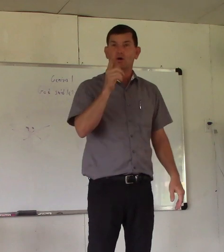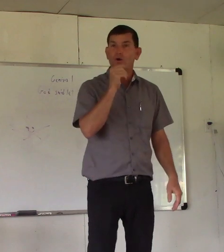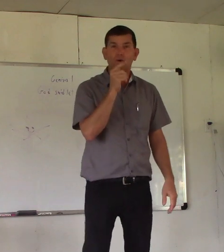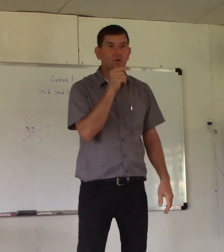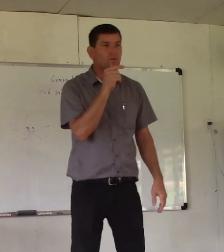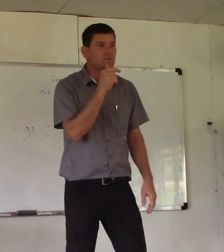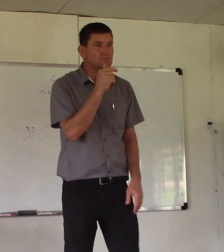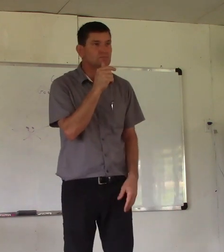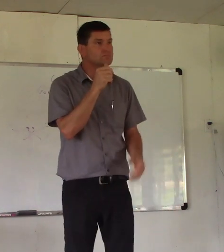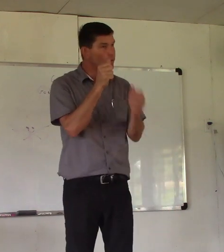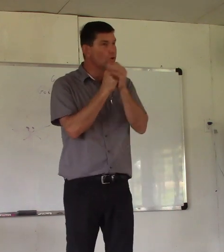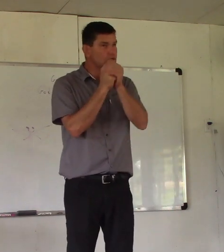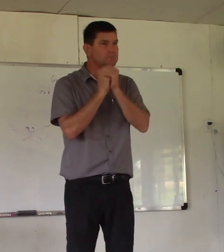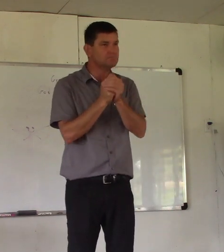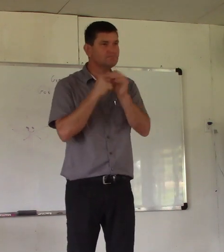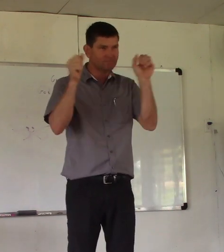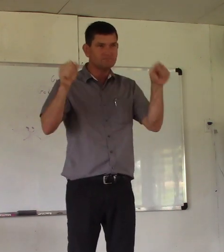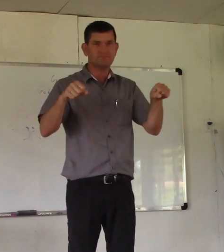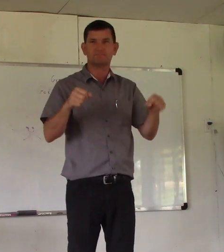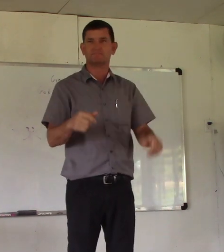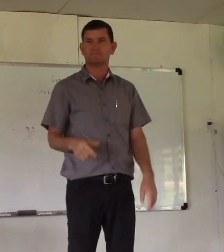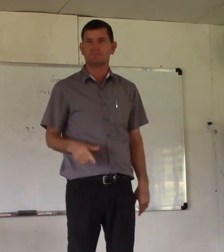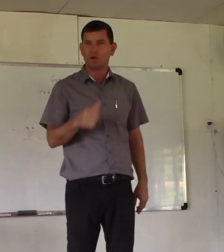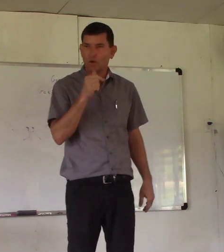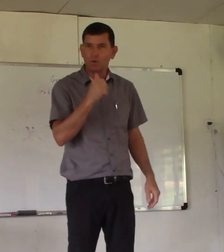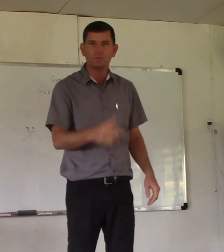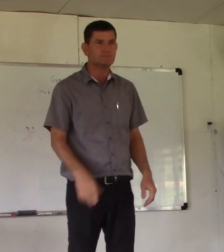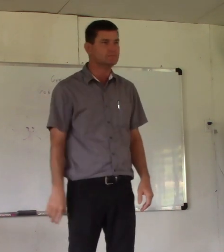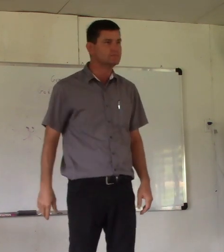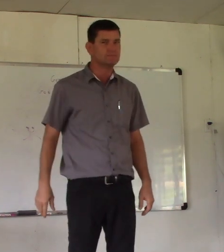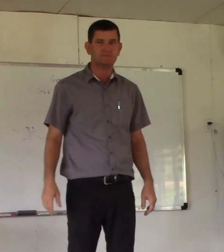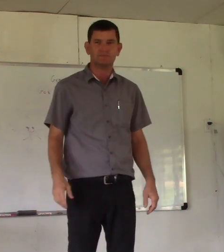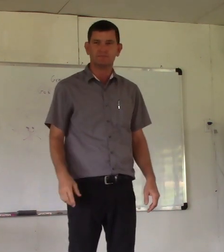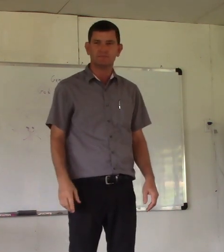Who? Worship. Who?